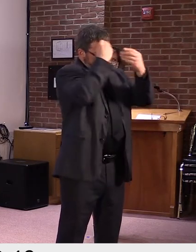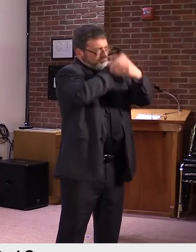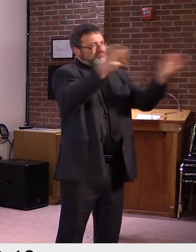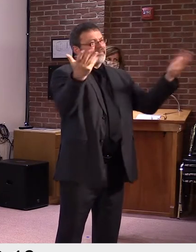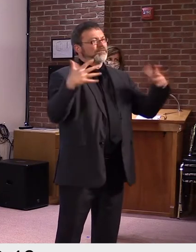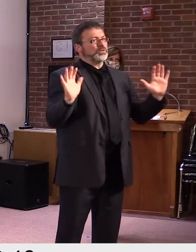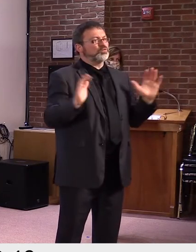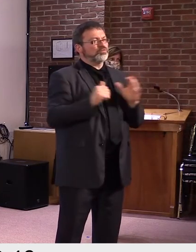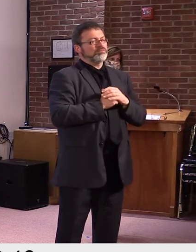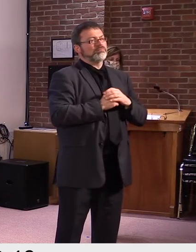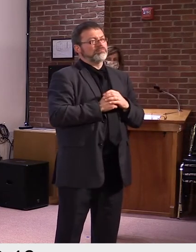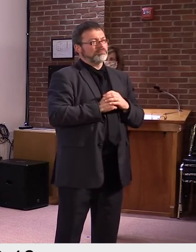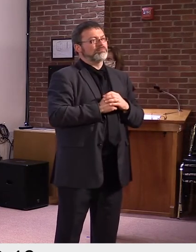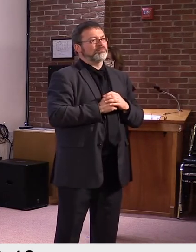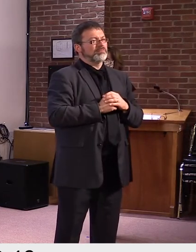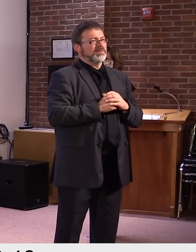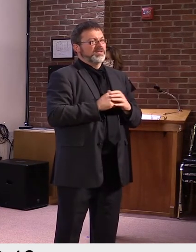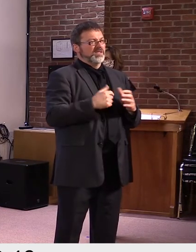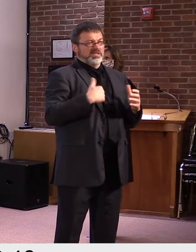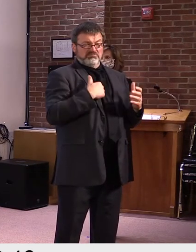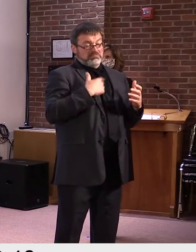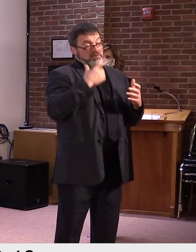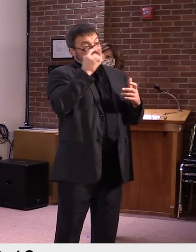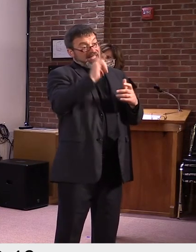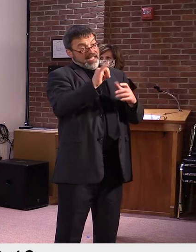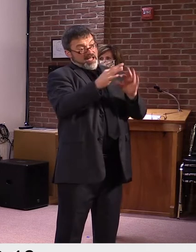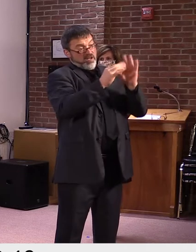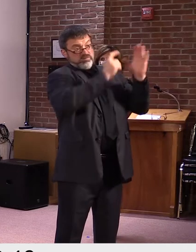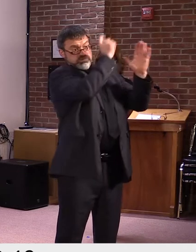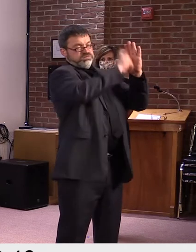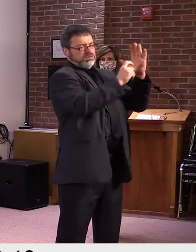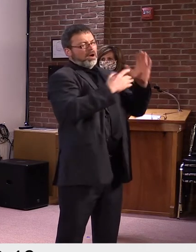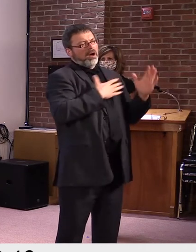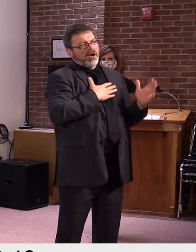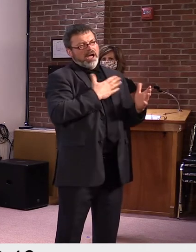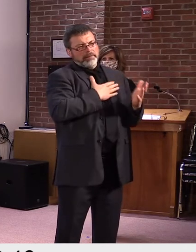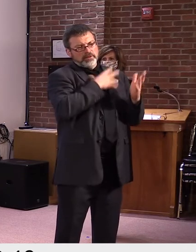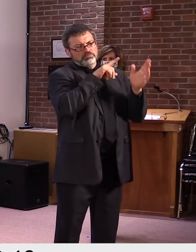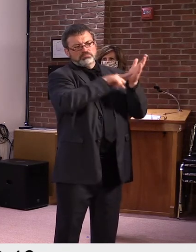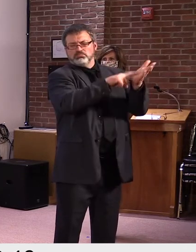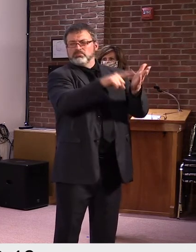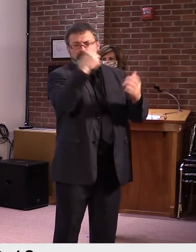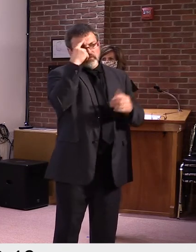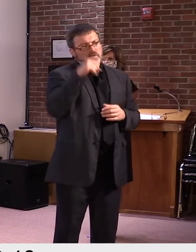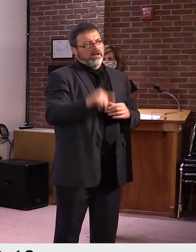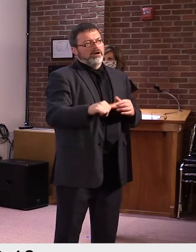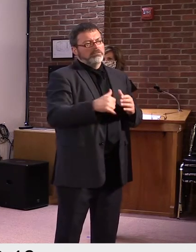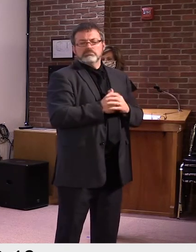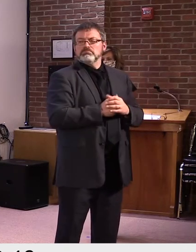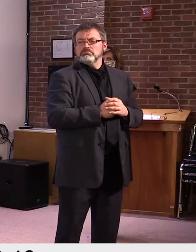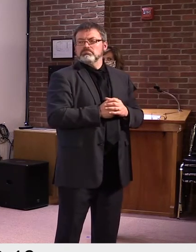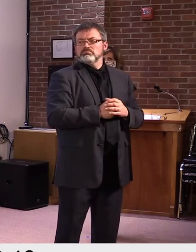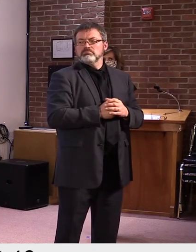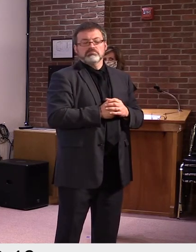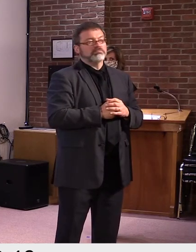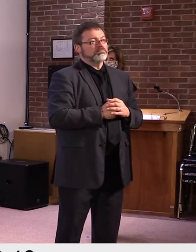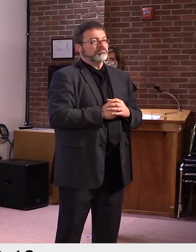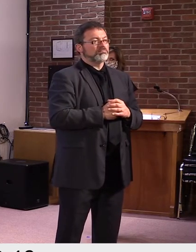Okay, great. Thanks. Thank you very much, both of you. Courtney, Local 22.